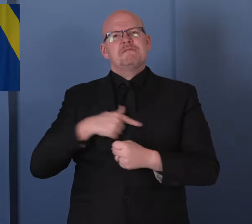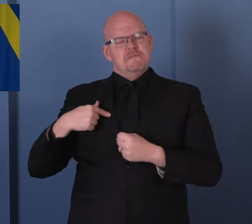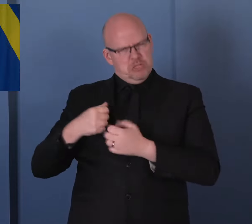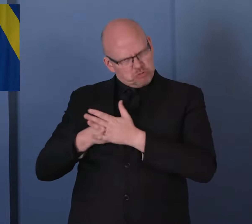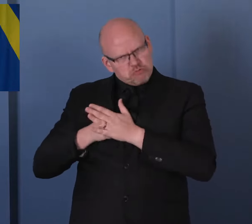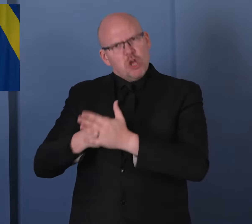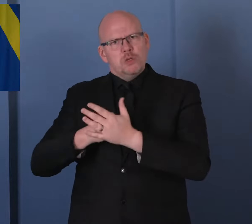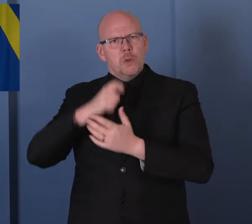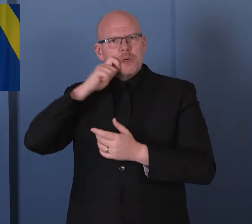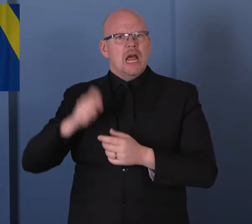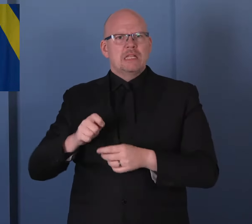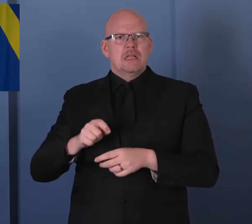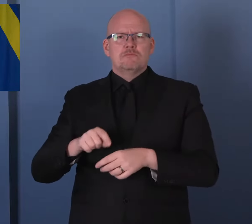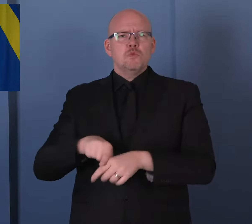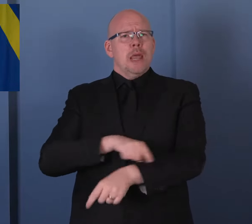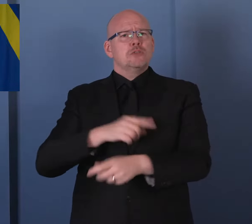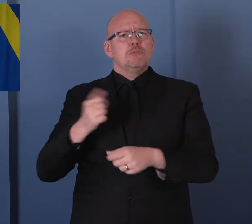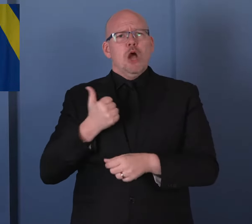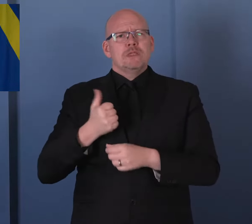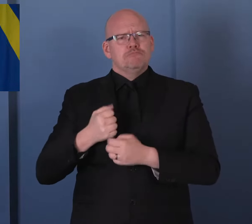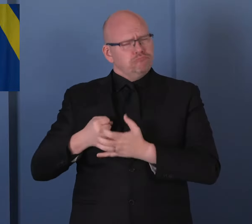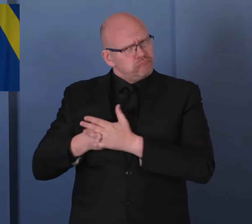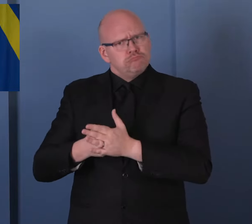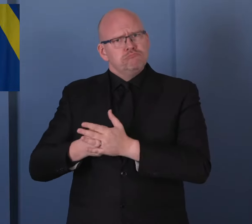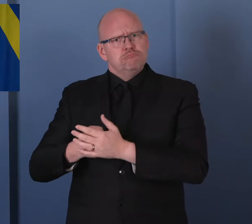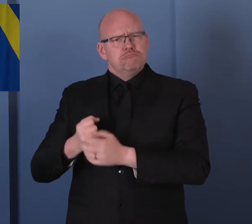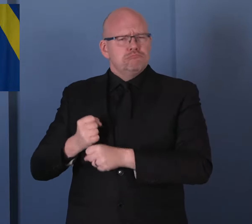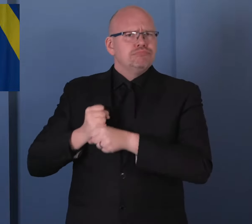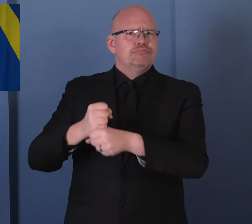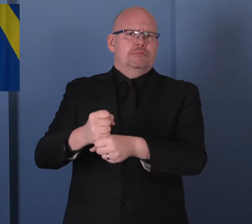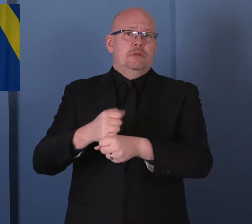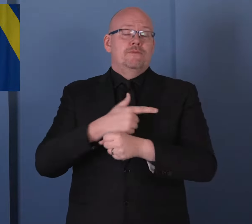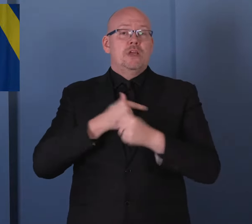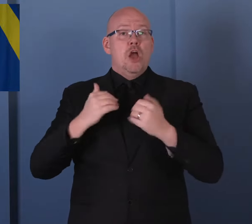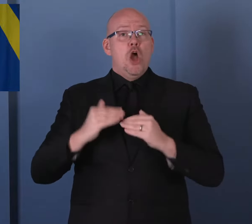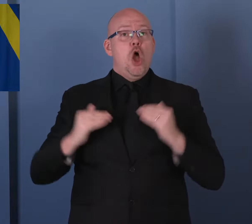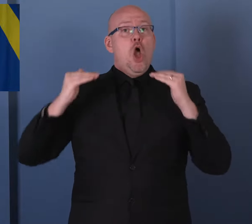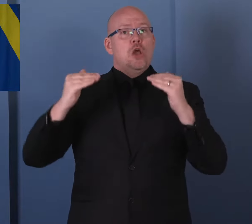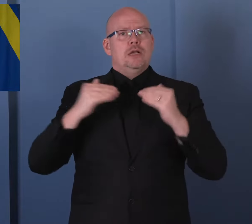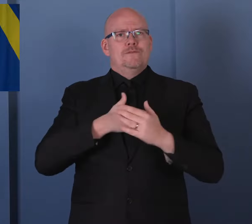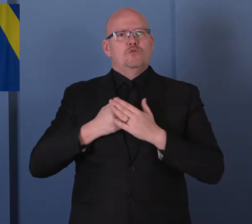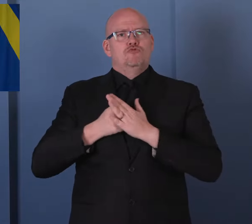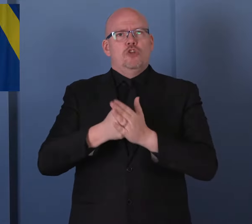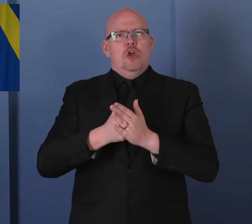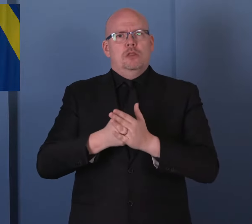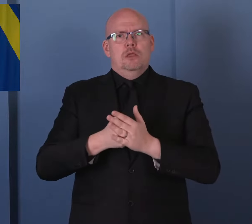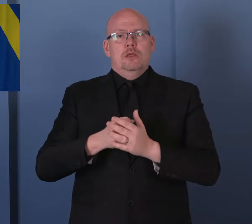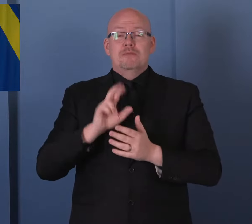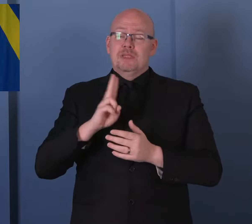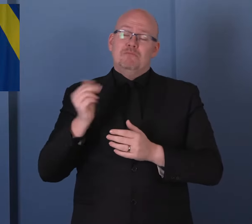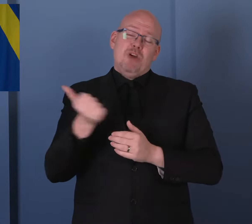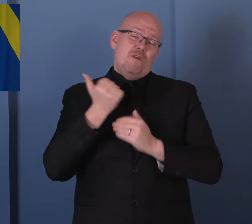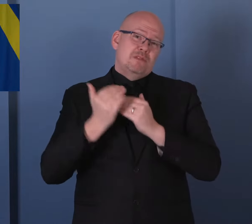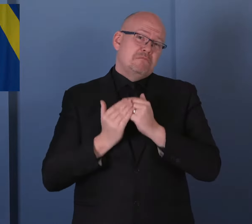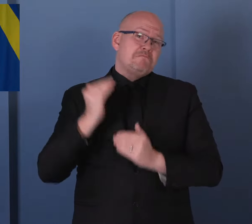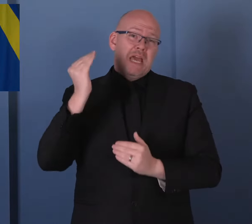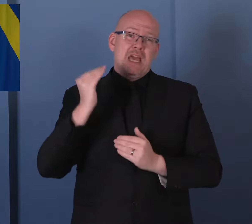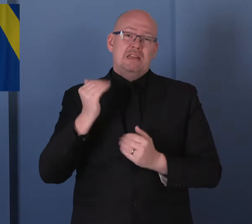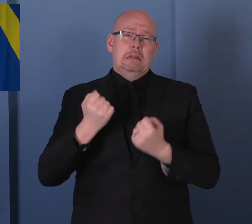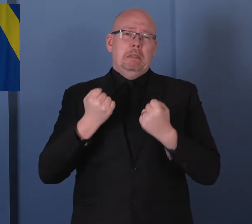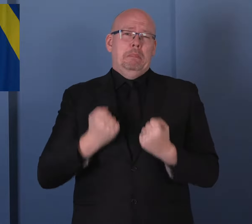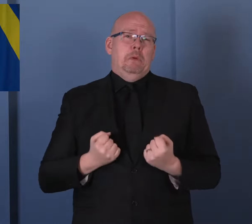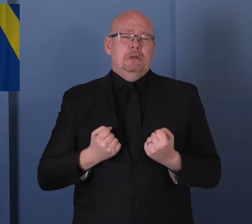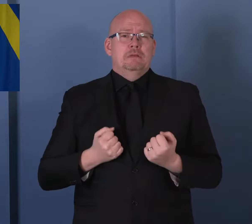as long as it takes. We have now stepped up our support. Much more is needed, also heavy